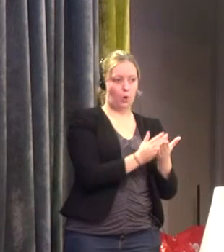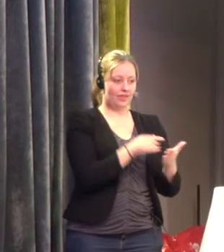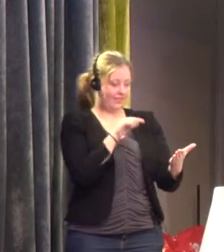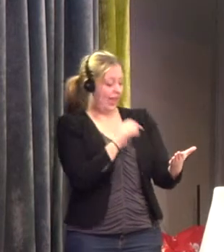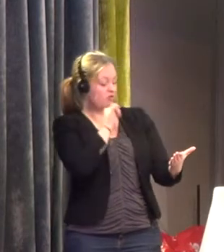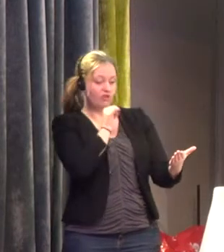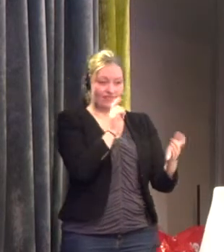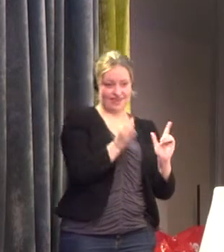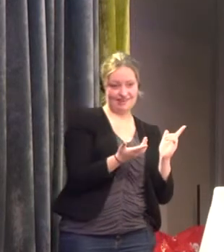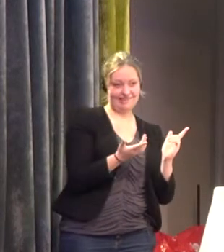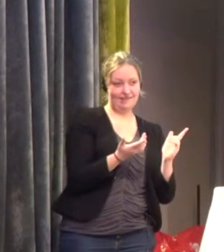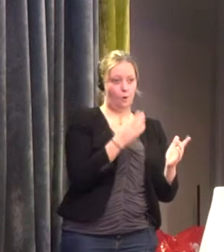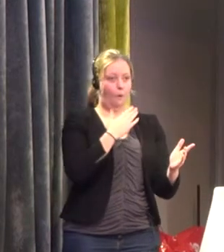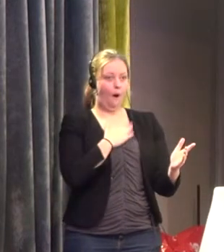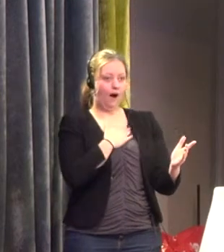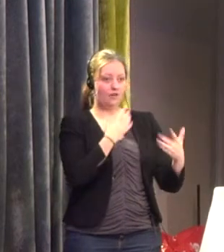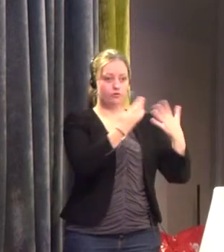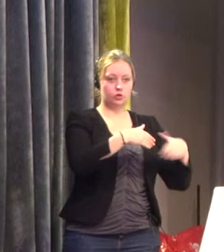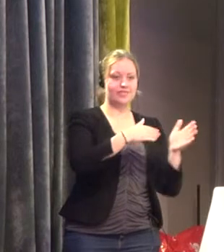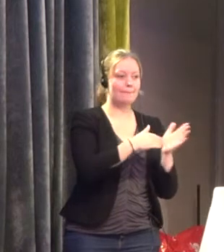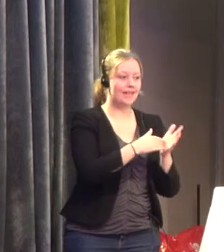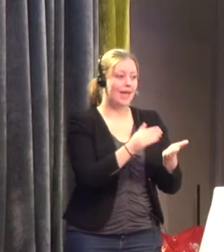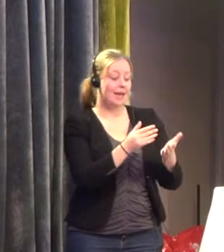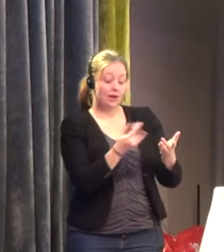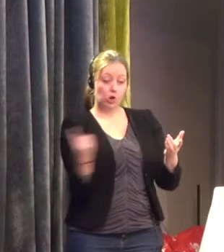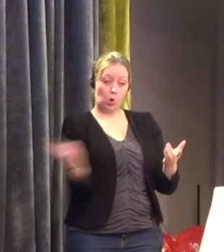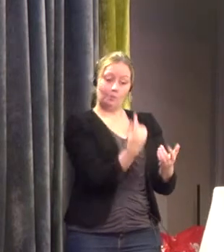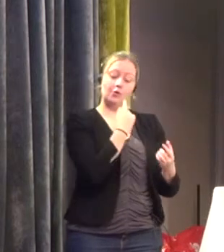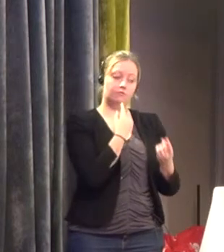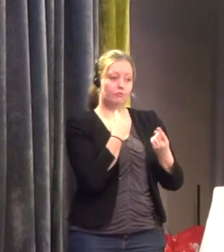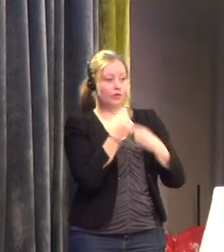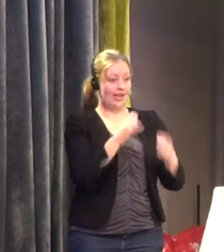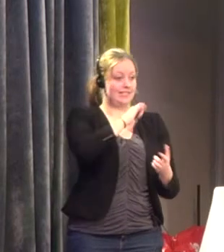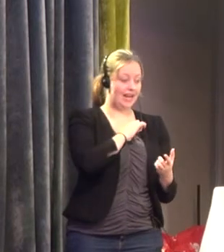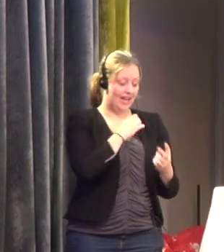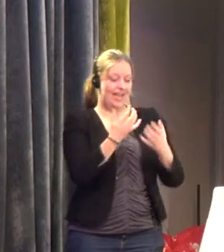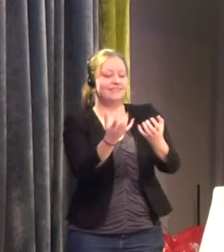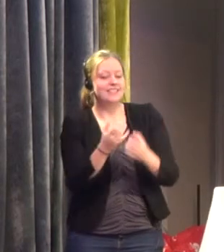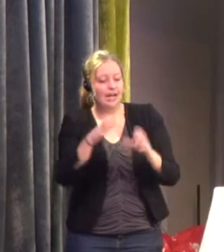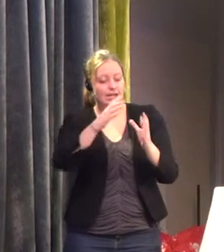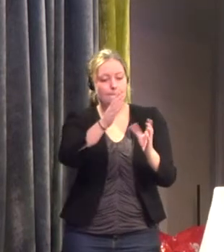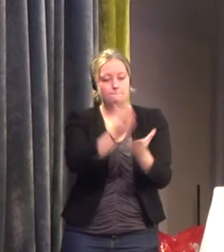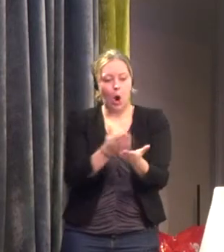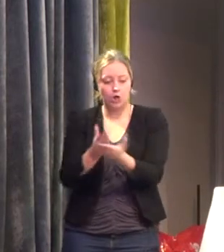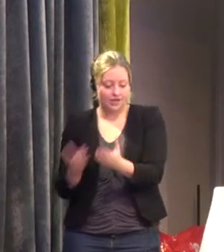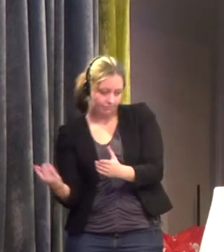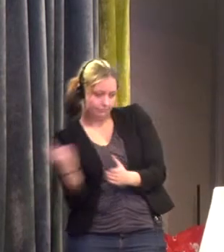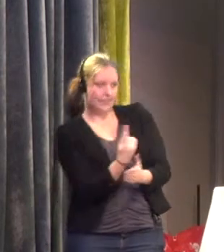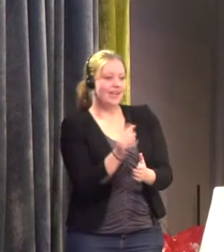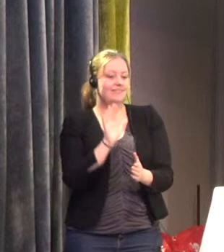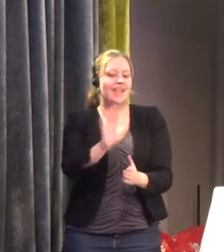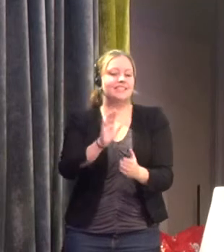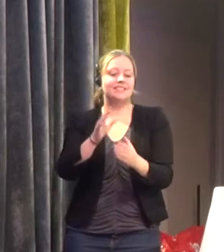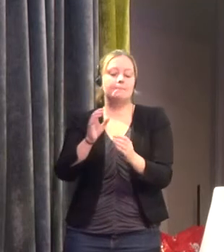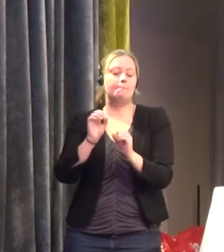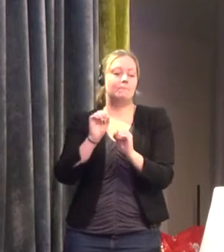better learn than by having the stakeholders, the people whose lives are affected, tell us their needs, their priorities,